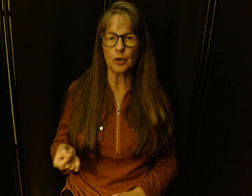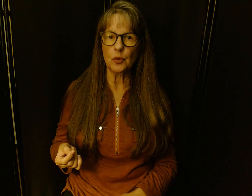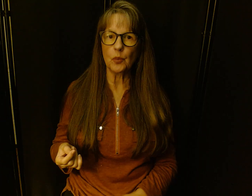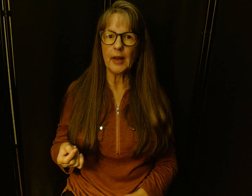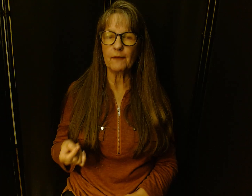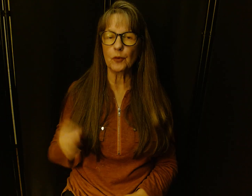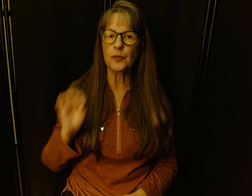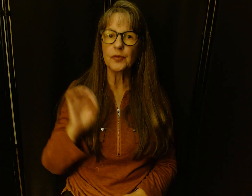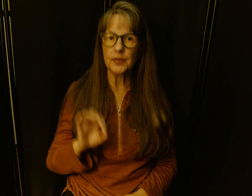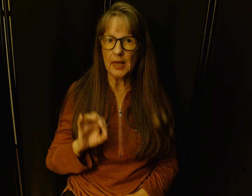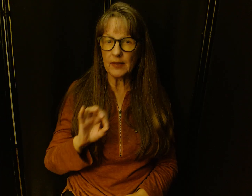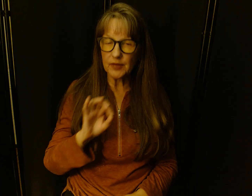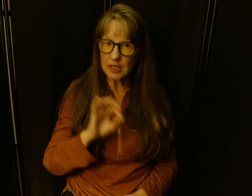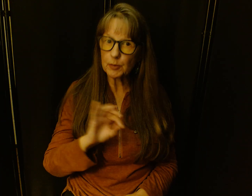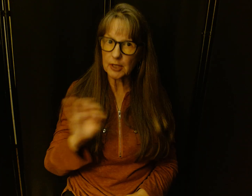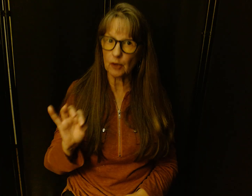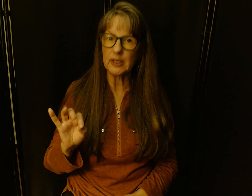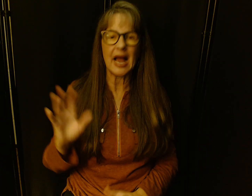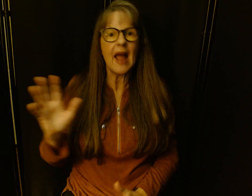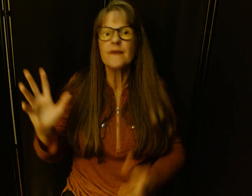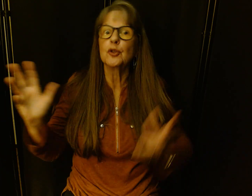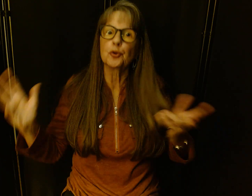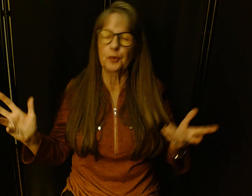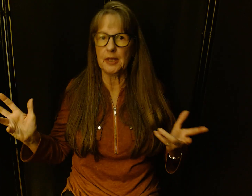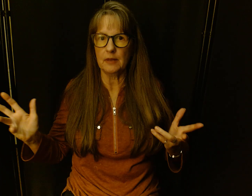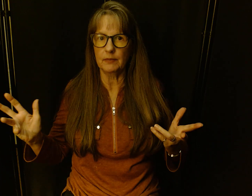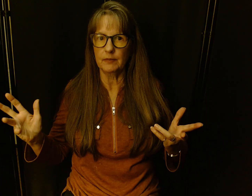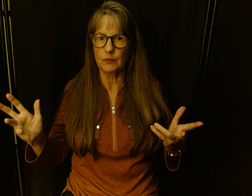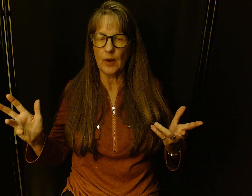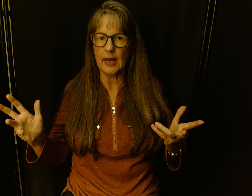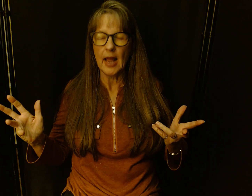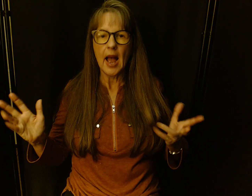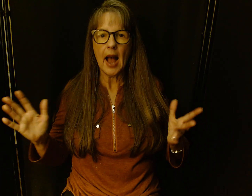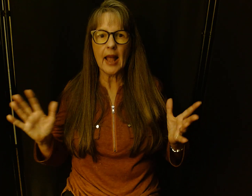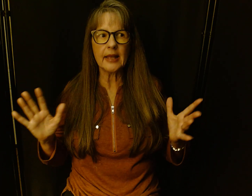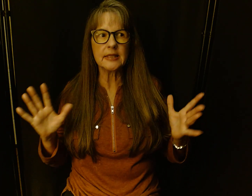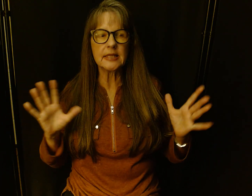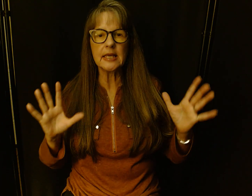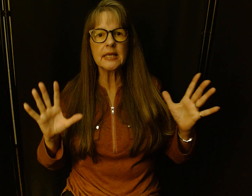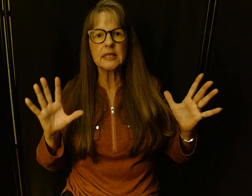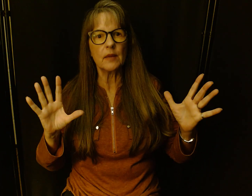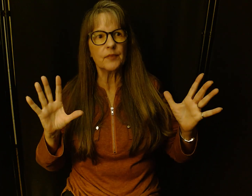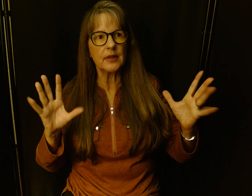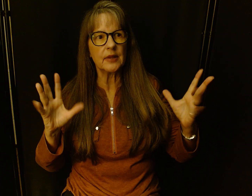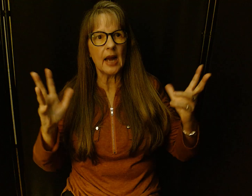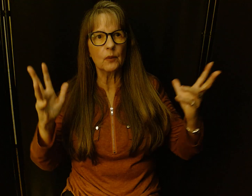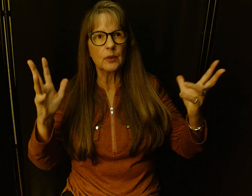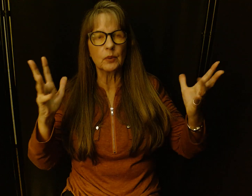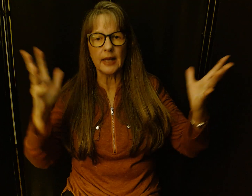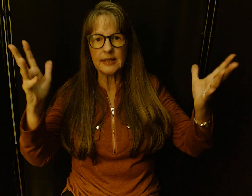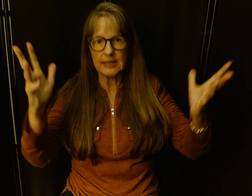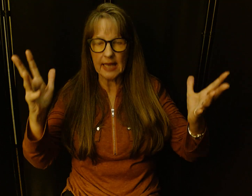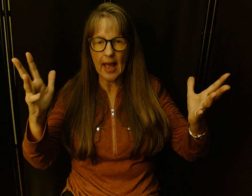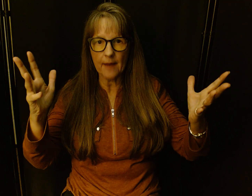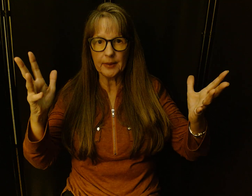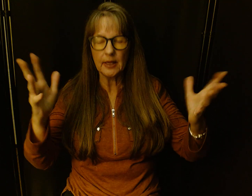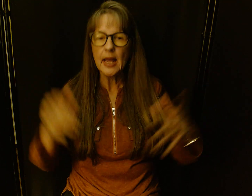way for in this particular instance. I have a dream, right? I can see something that I would like to see happen. But